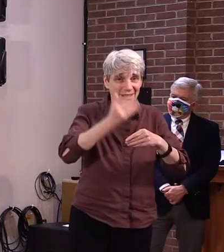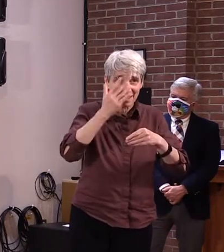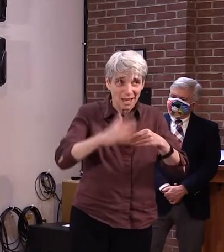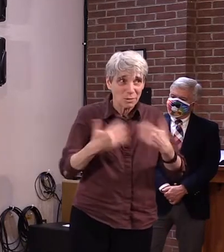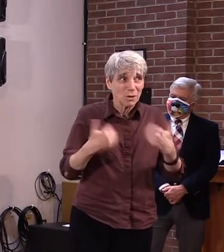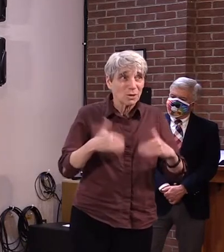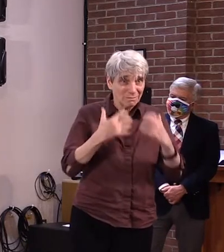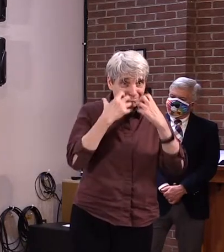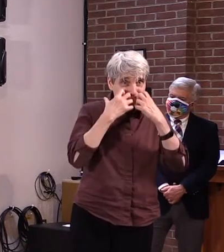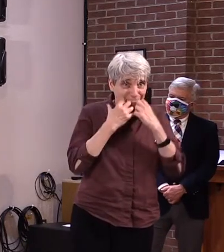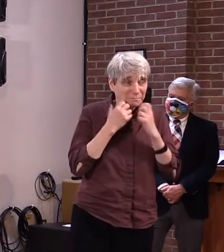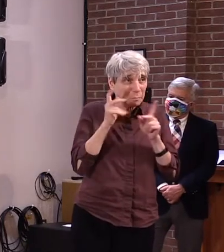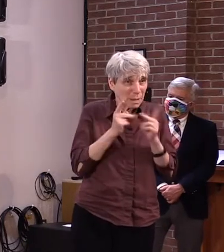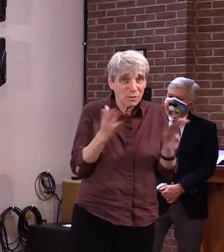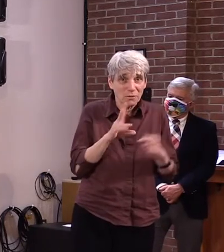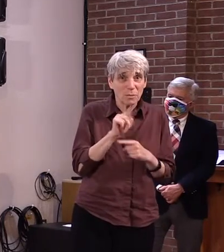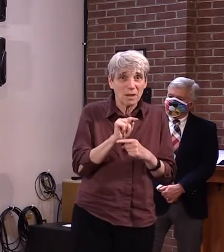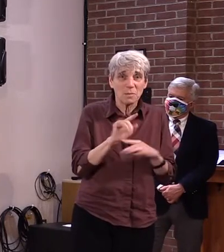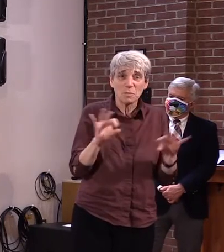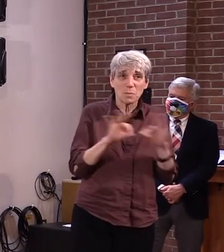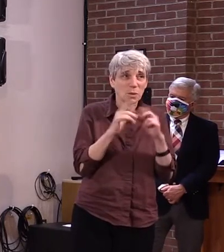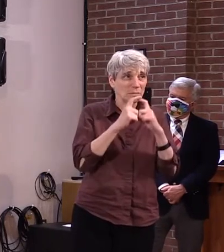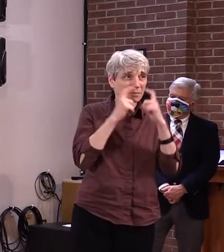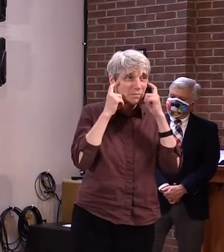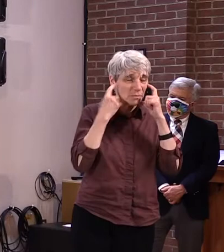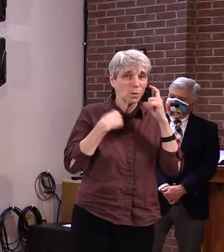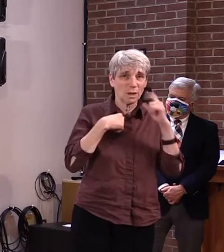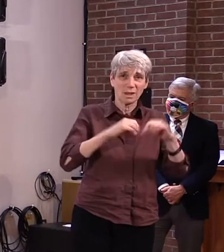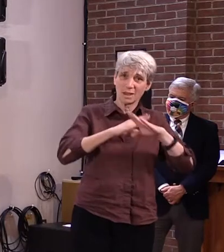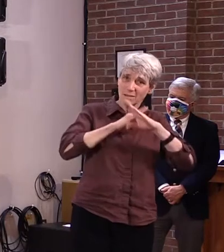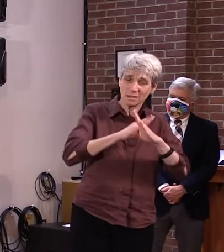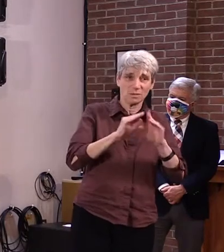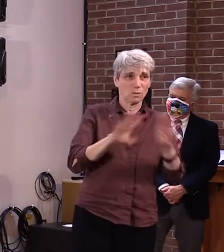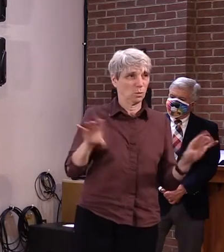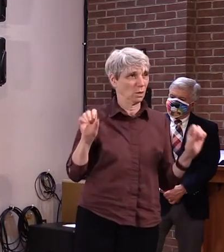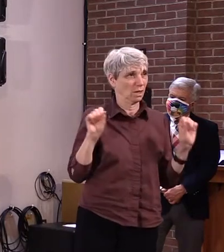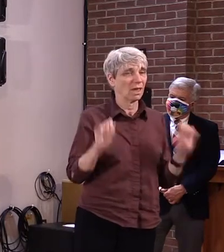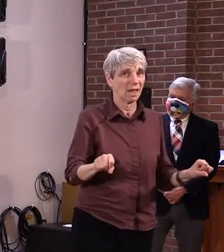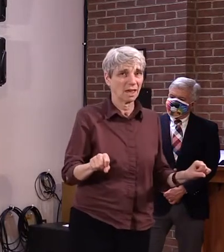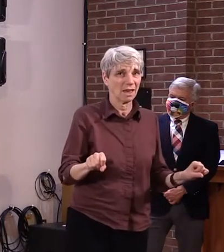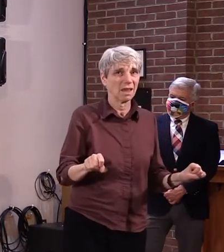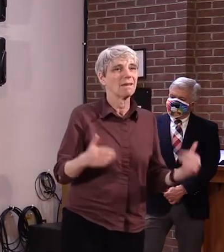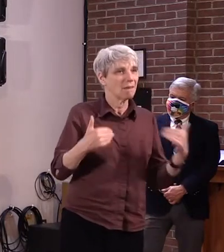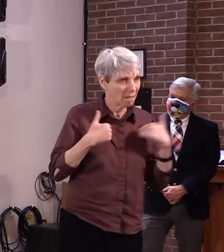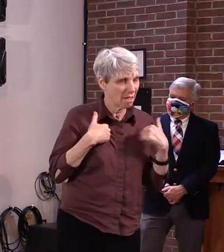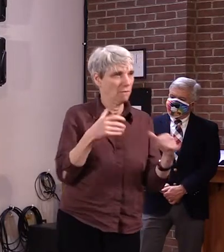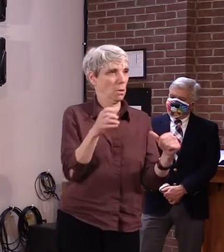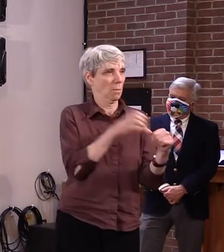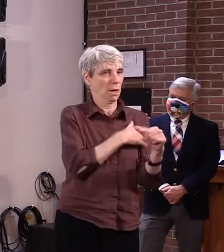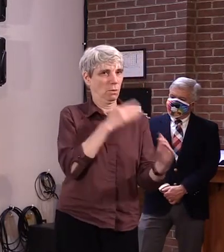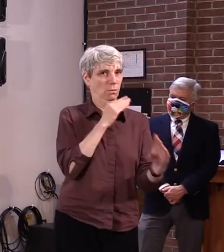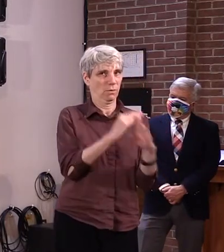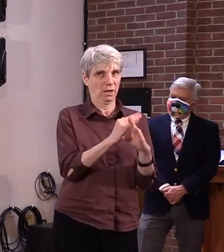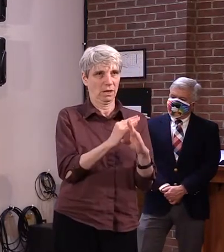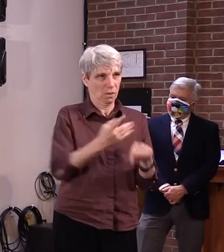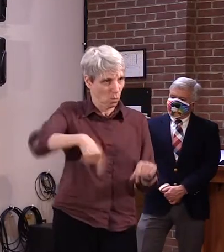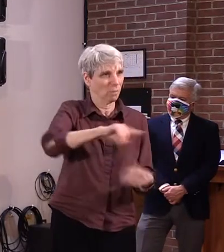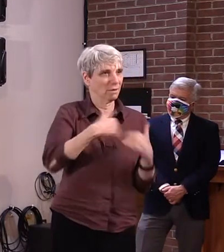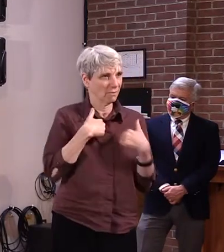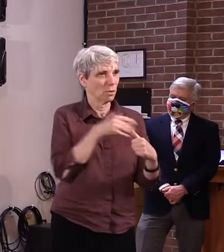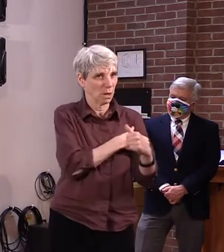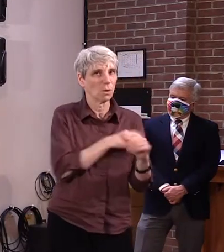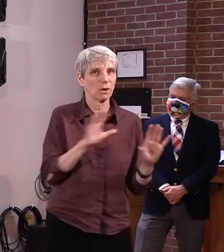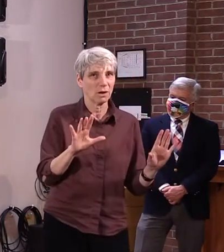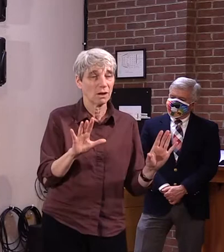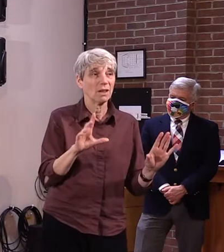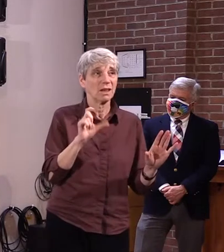mean, this is something that we can prevent. As I said before, this is literally in our hands. And if we do the right things,